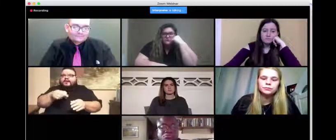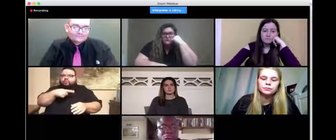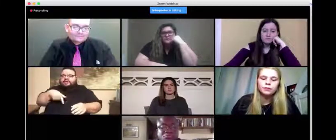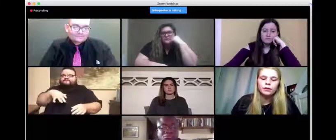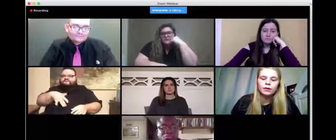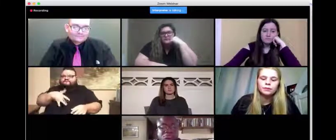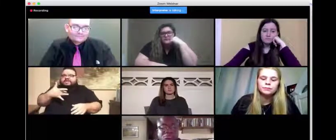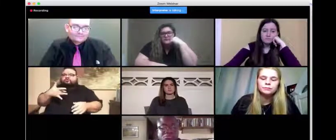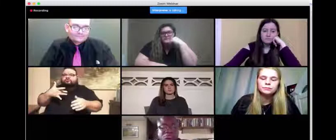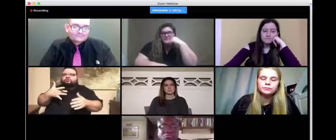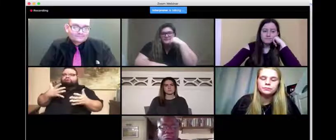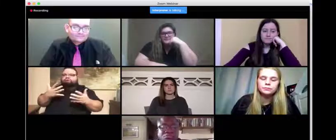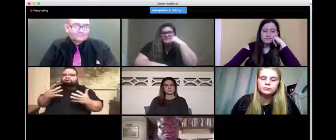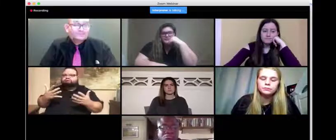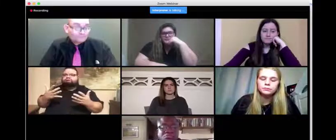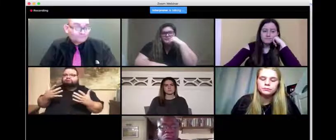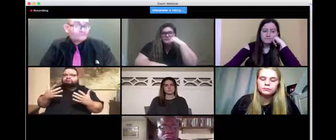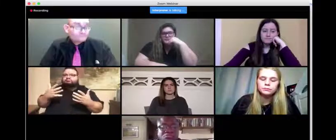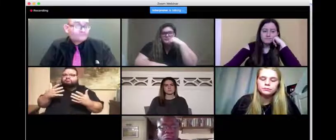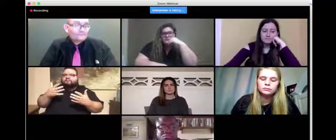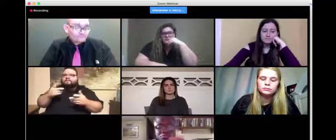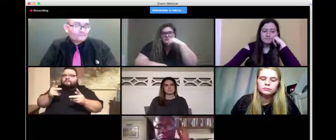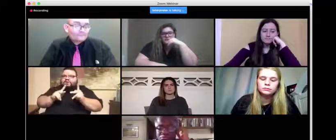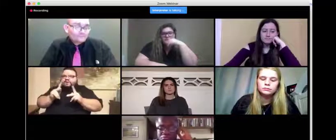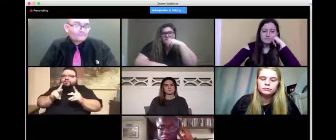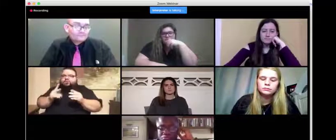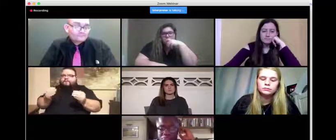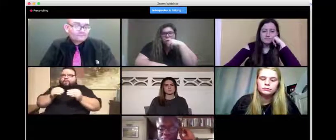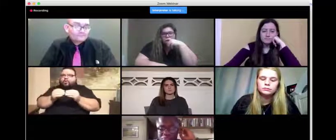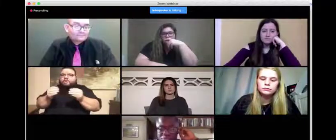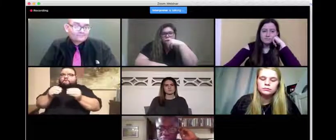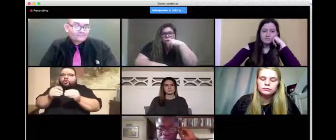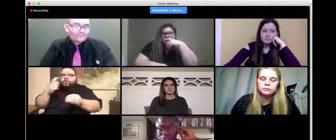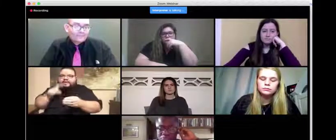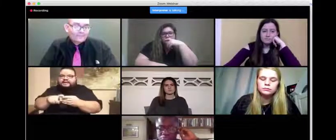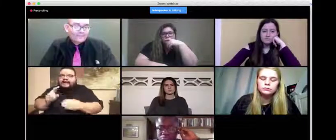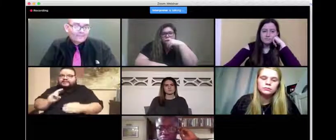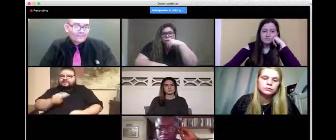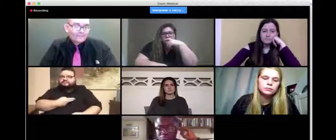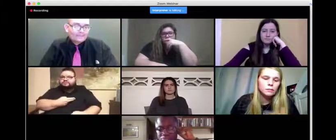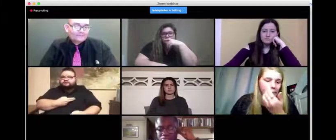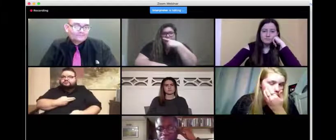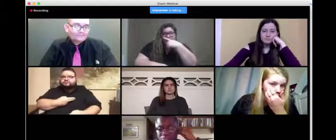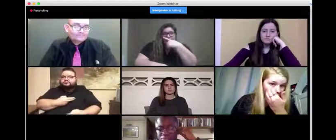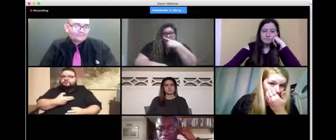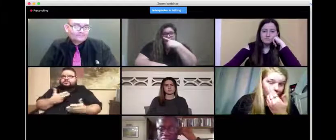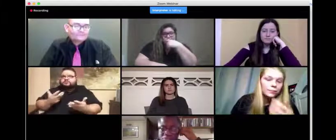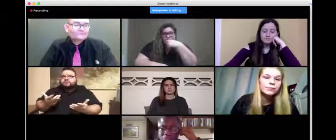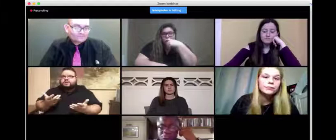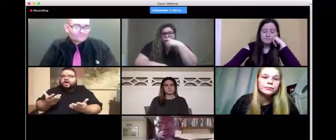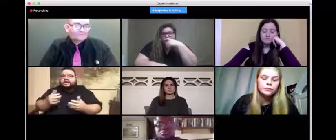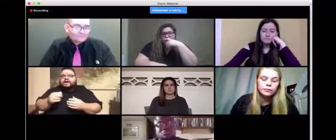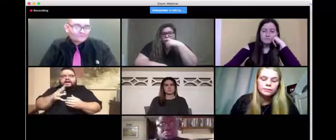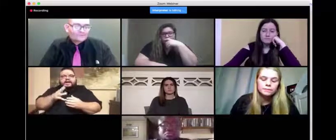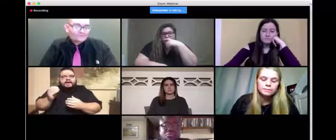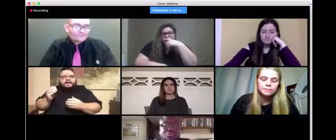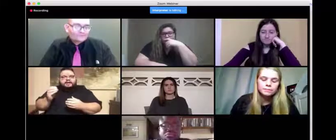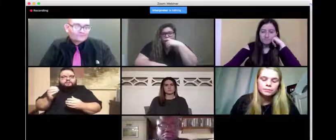People are more recognizing us and noticing that we're around, and people ask questions like, "Can you tell